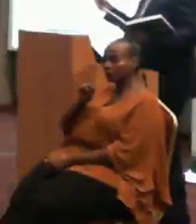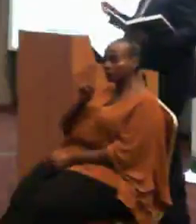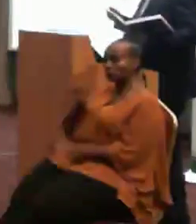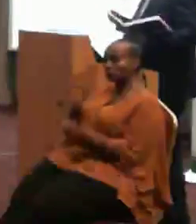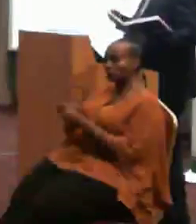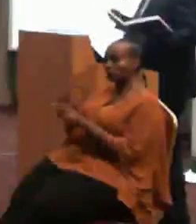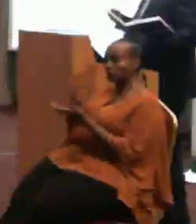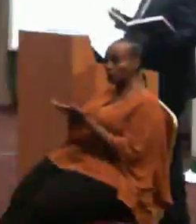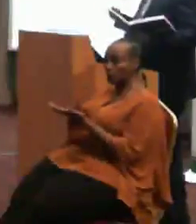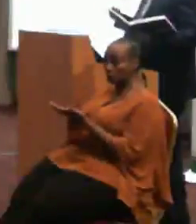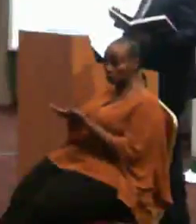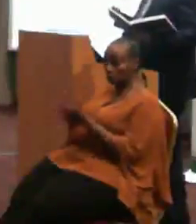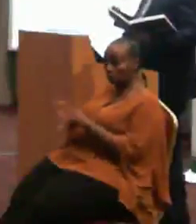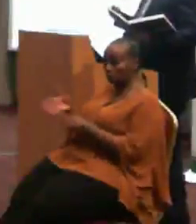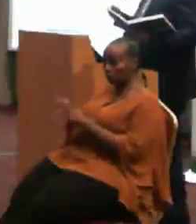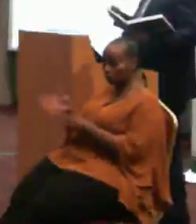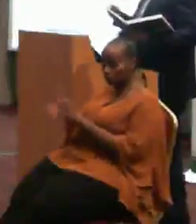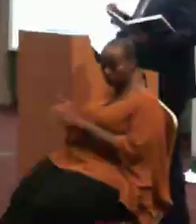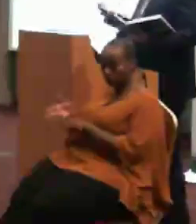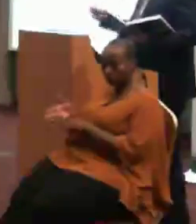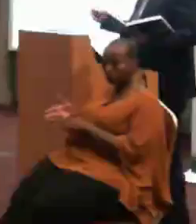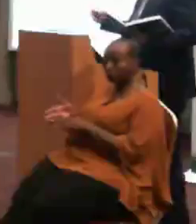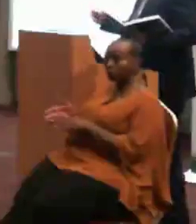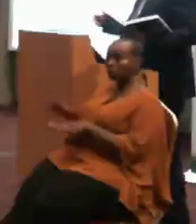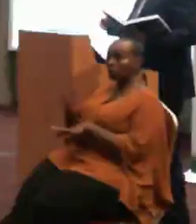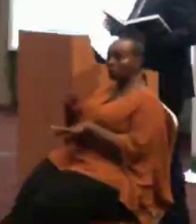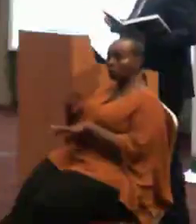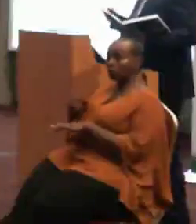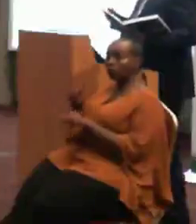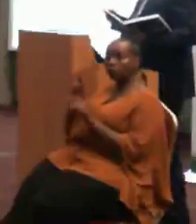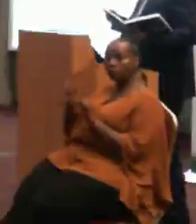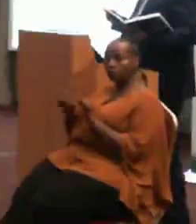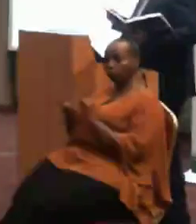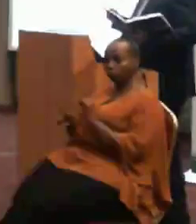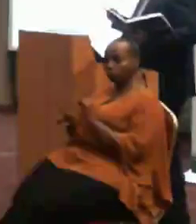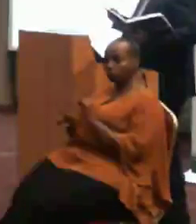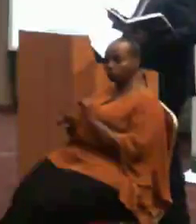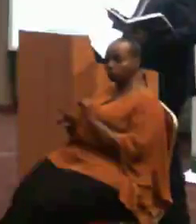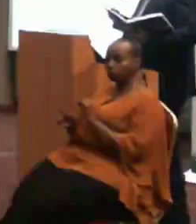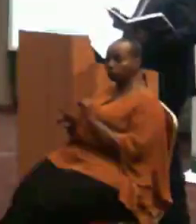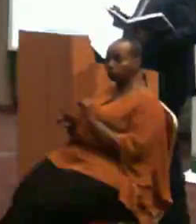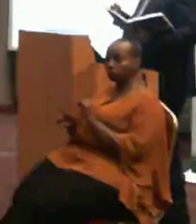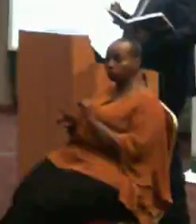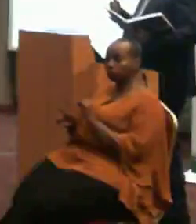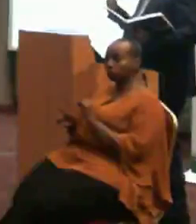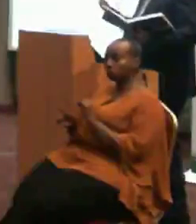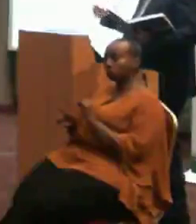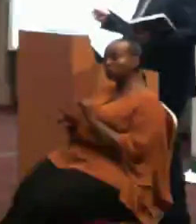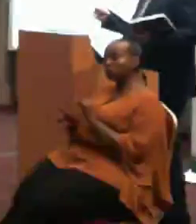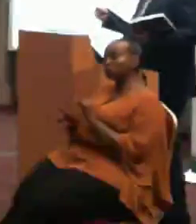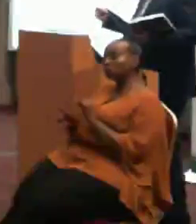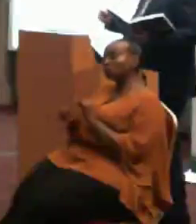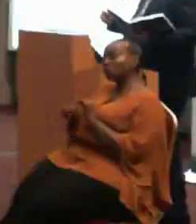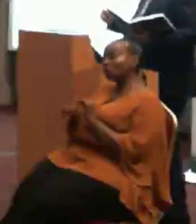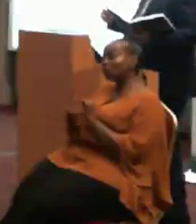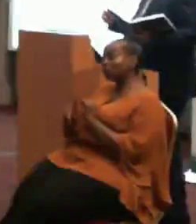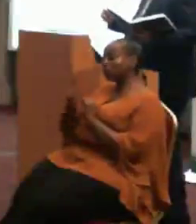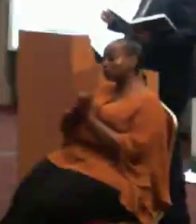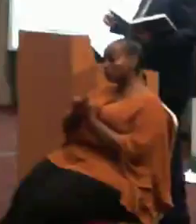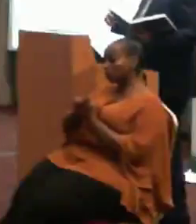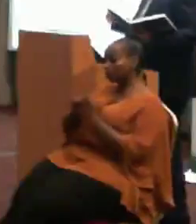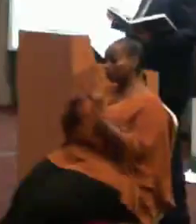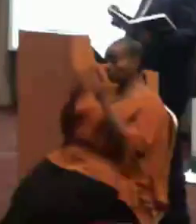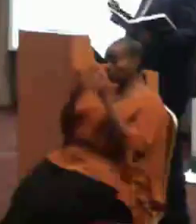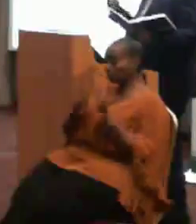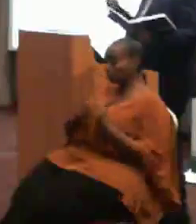your operating costs. But what we've seen is that if the tariff doesn't allow you